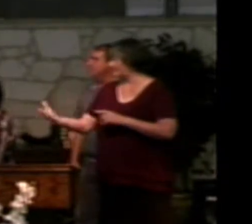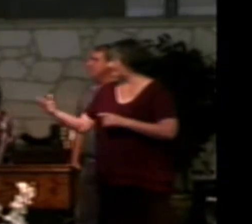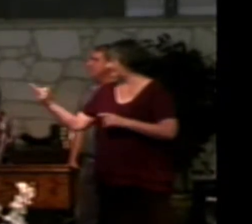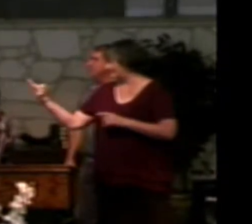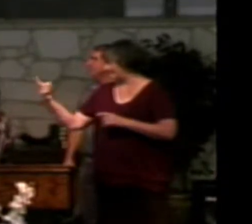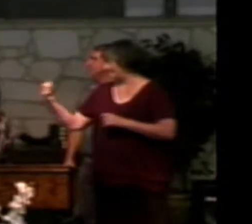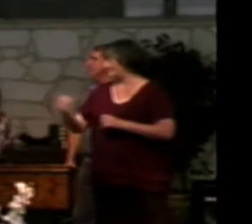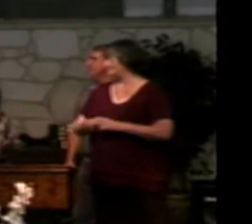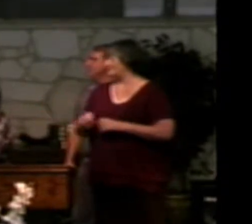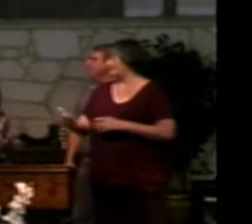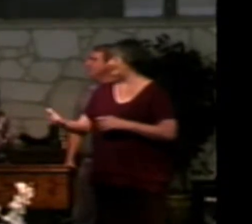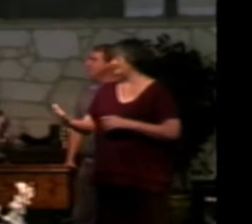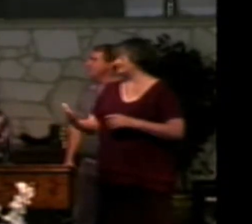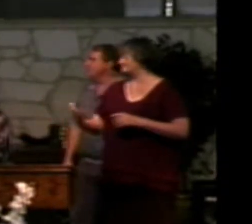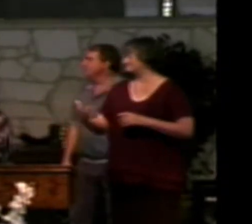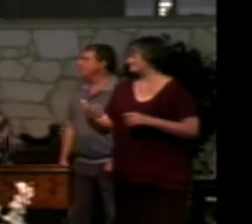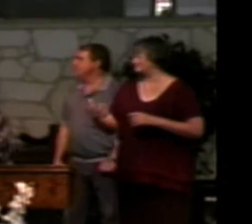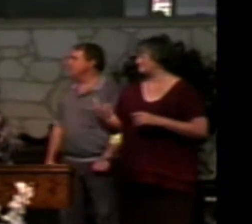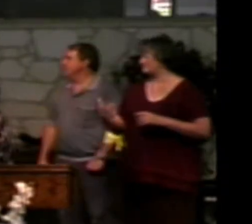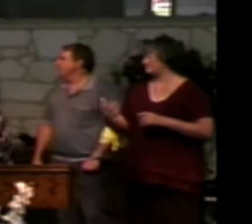You have one more thing.